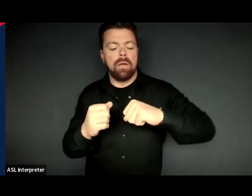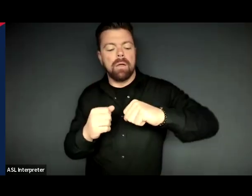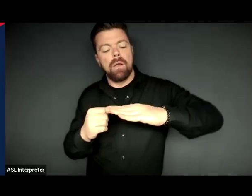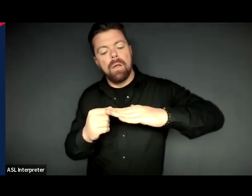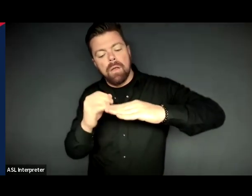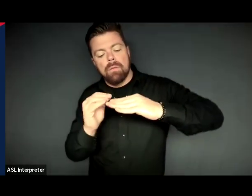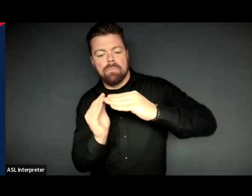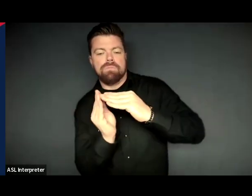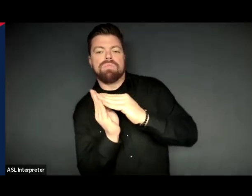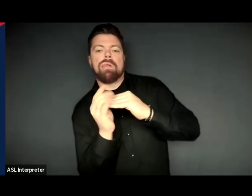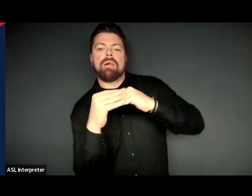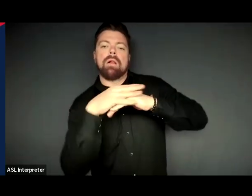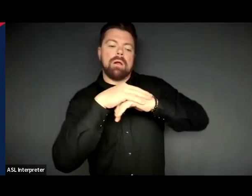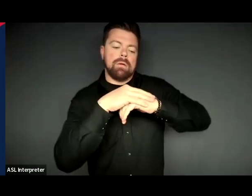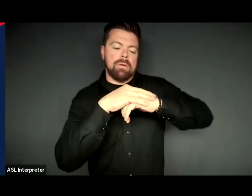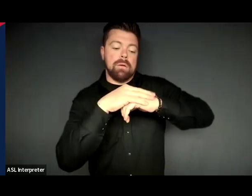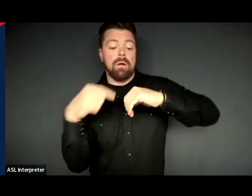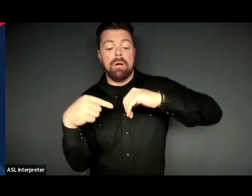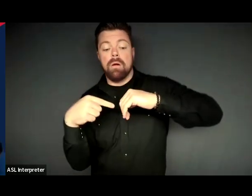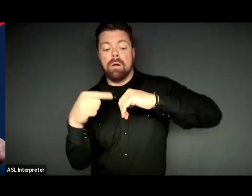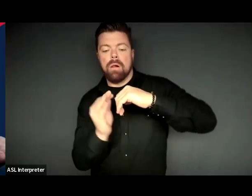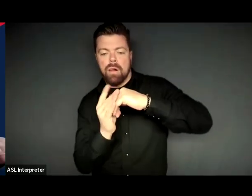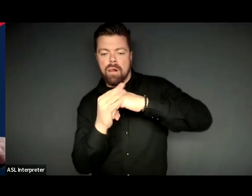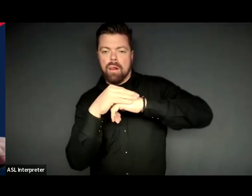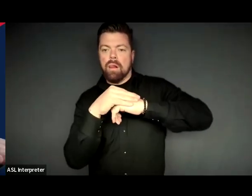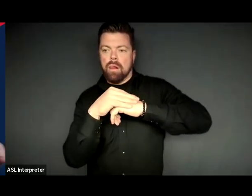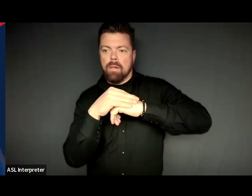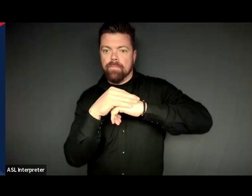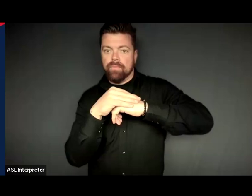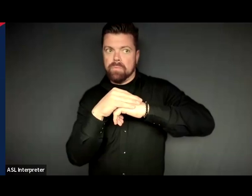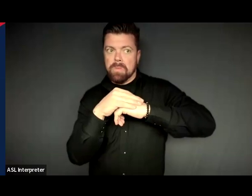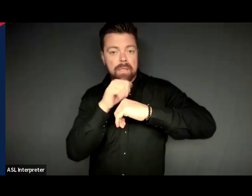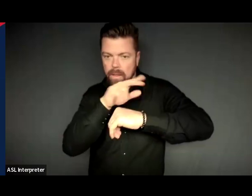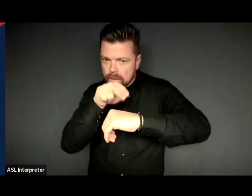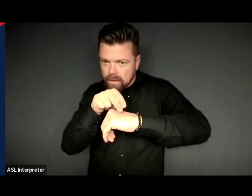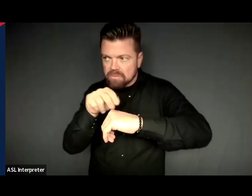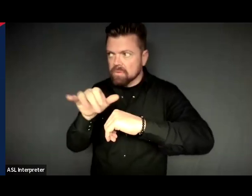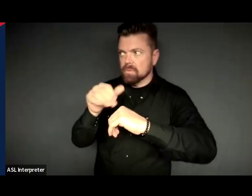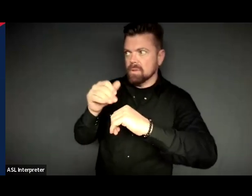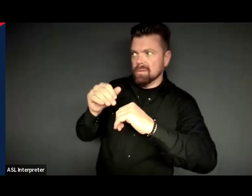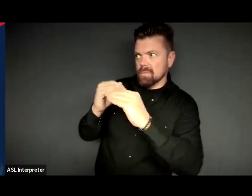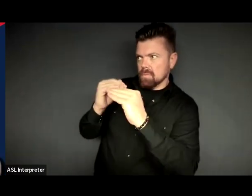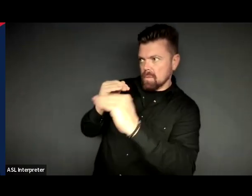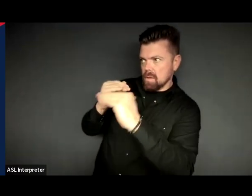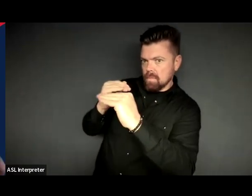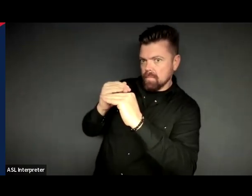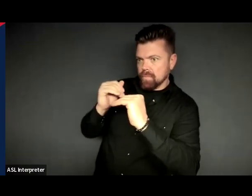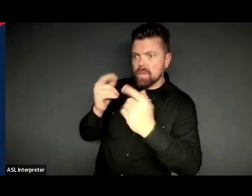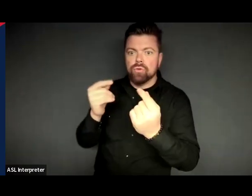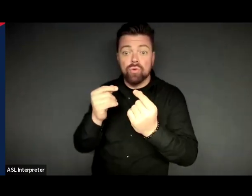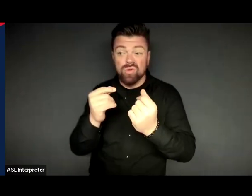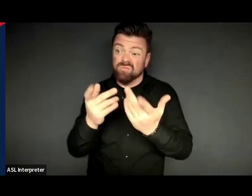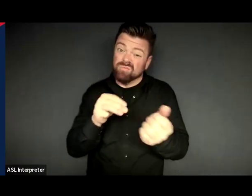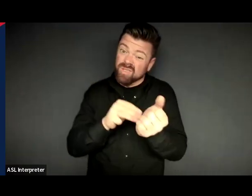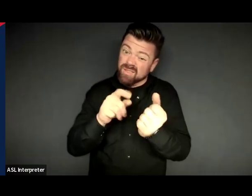this way instead of when you're finally ready for it to grow across the top of that wound. Sometimes that has to be trimmed by your